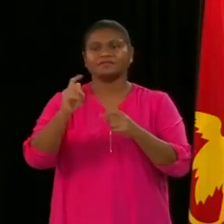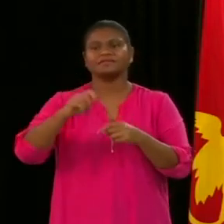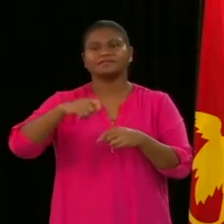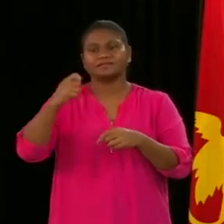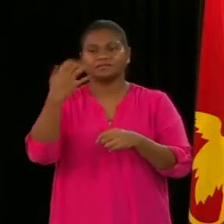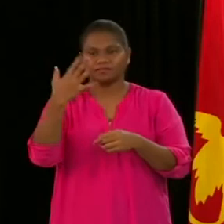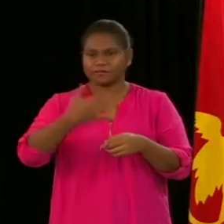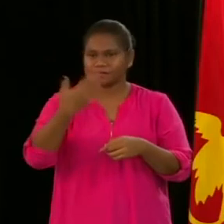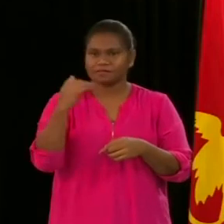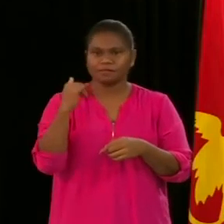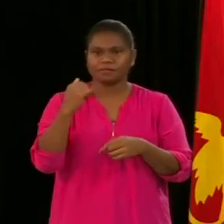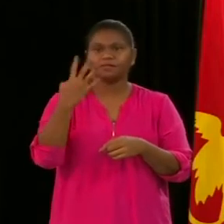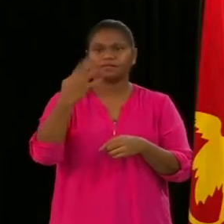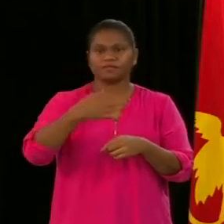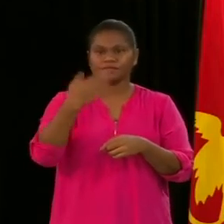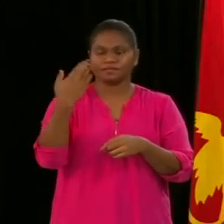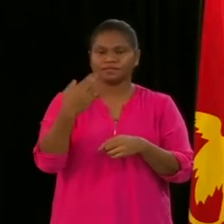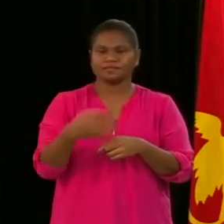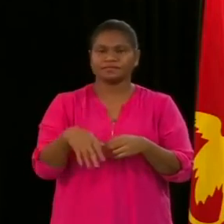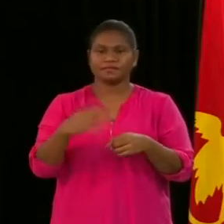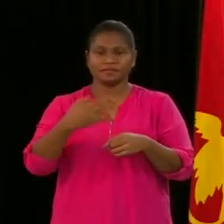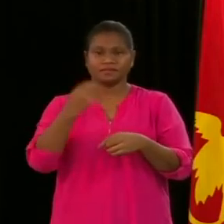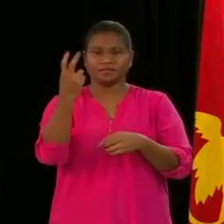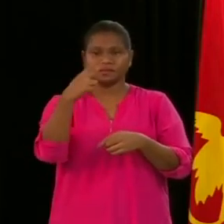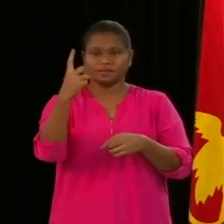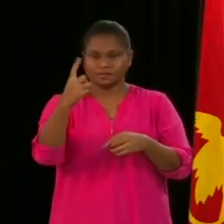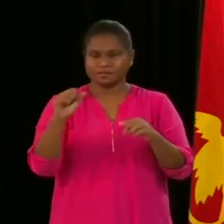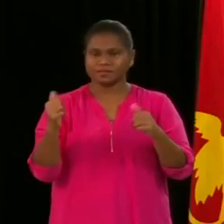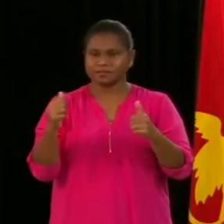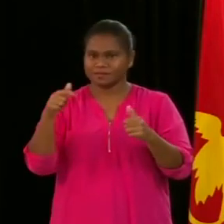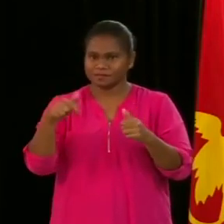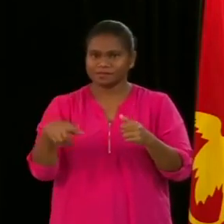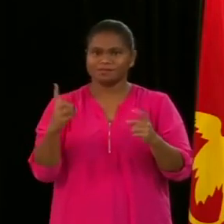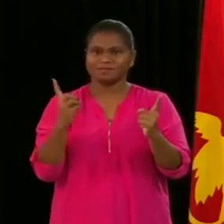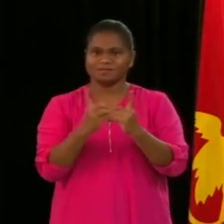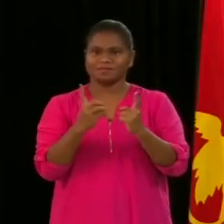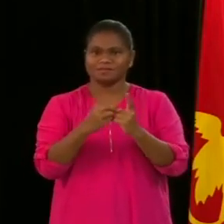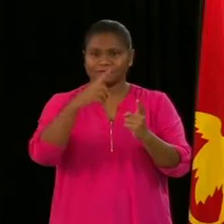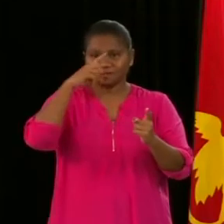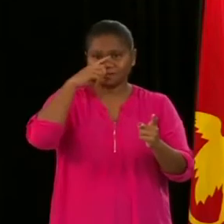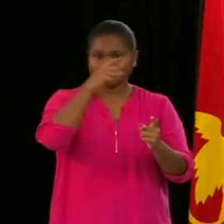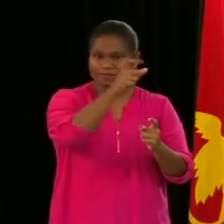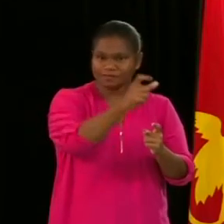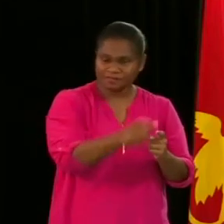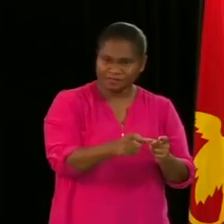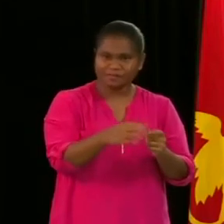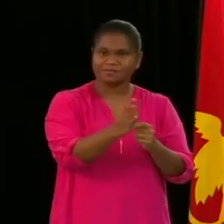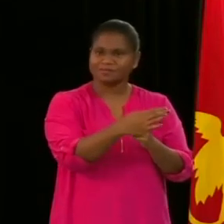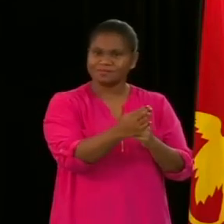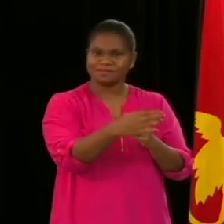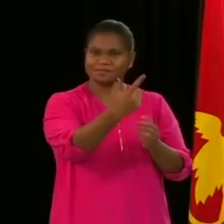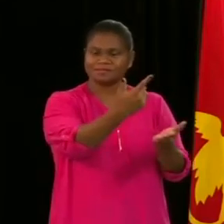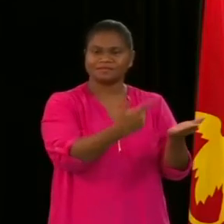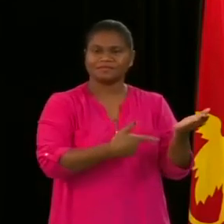four more days. Day 21 is when we finish off this contact tracing mechanism. And